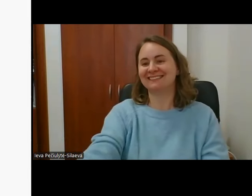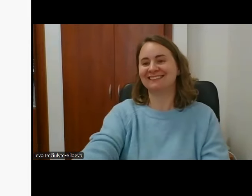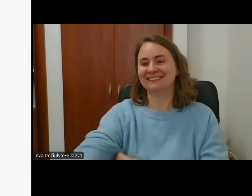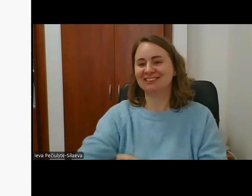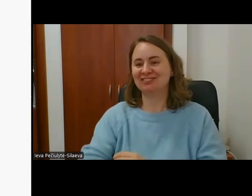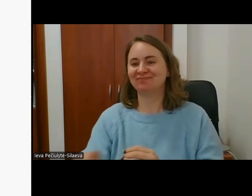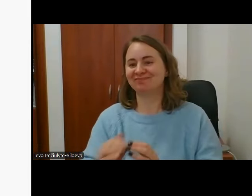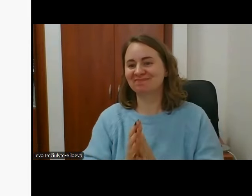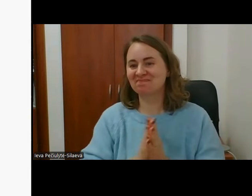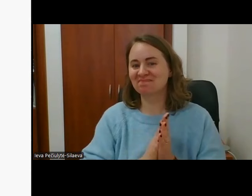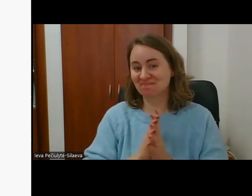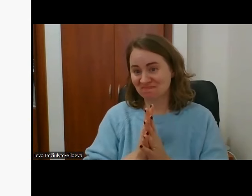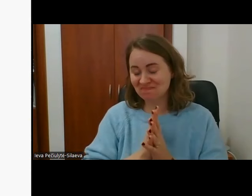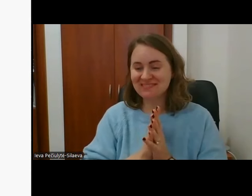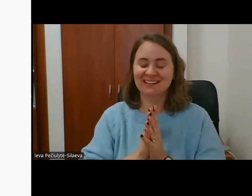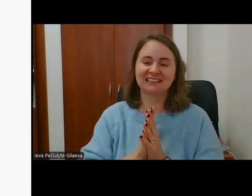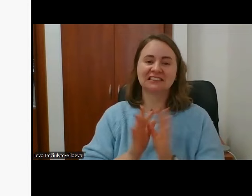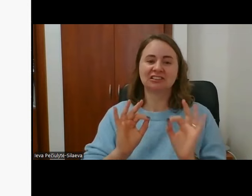the fourth generation.